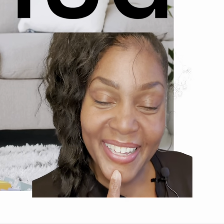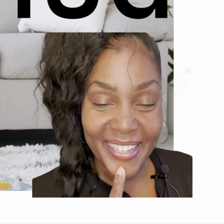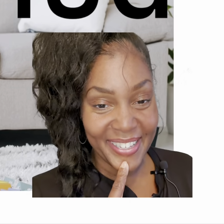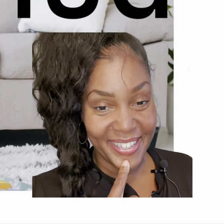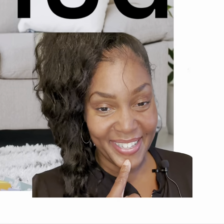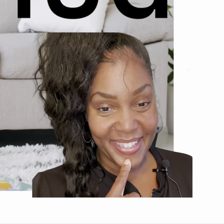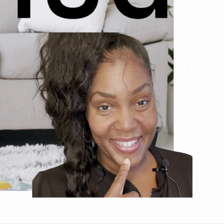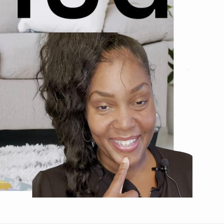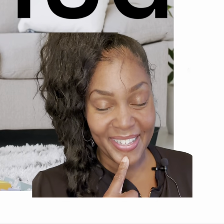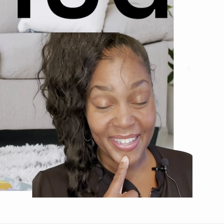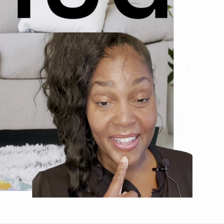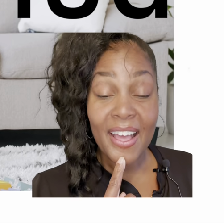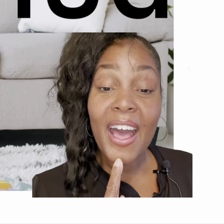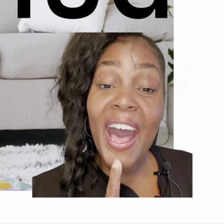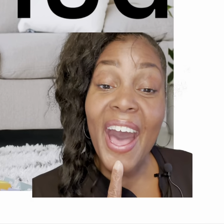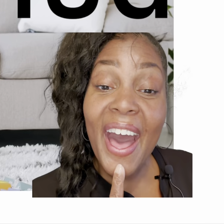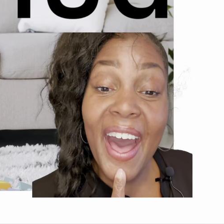Hug.